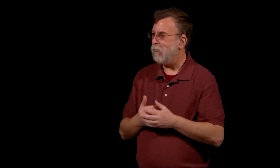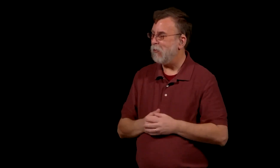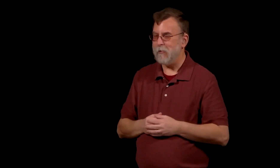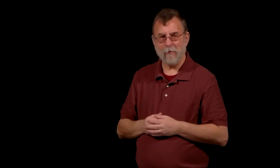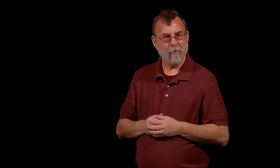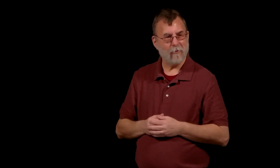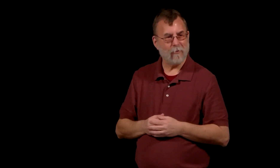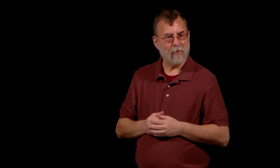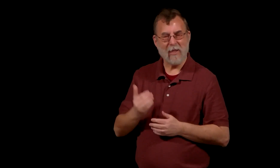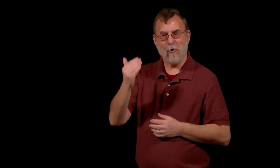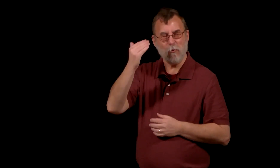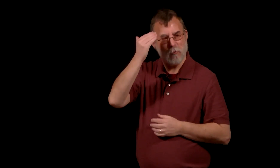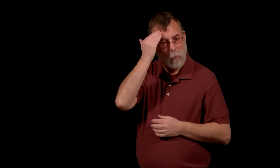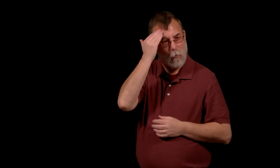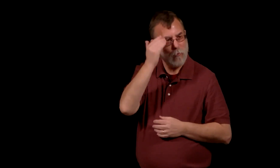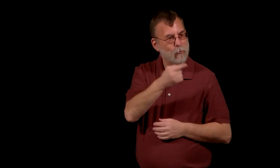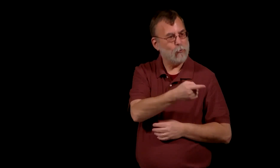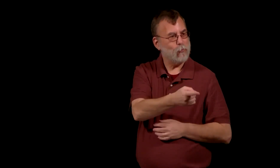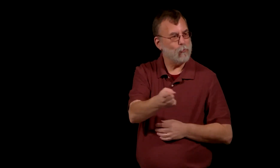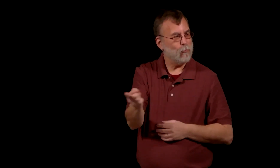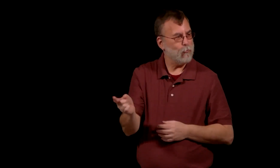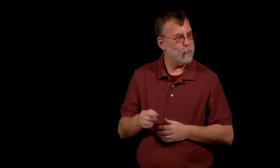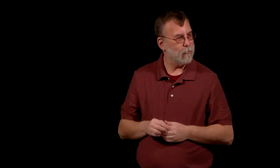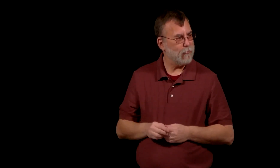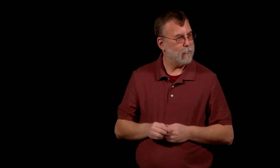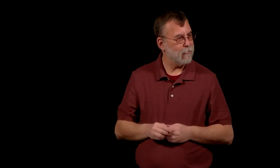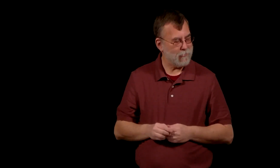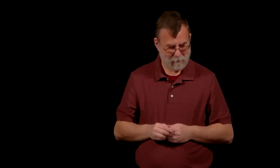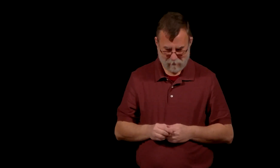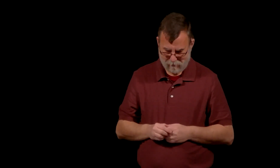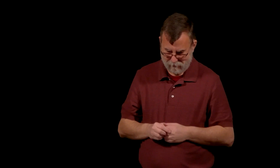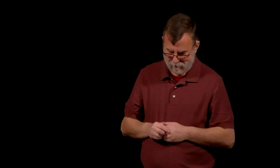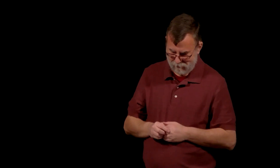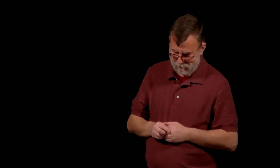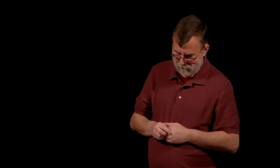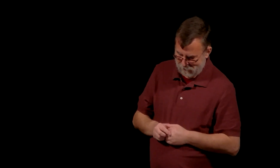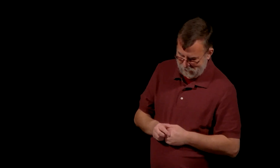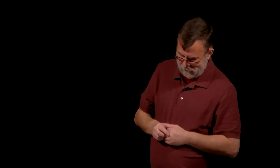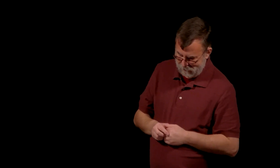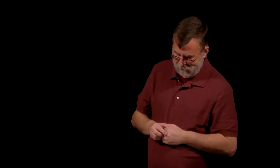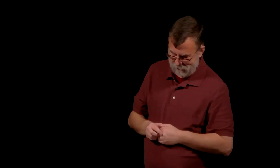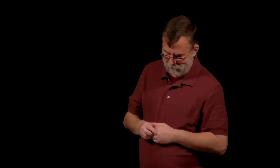We see everything because of God's design. God knows us.